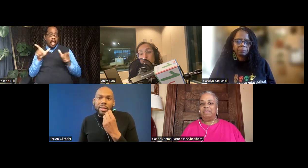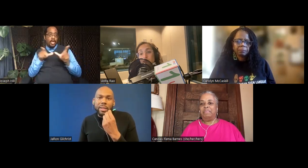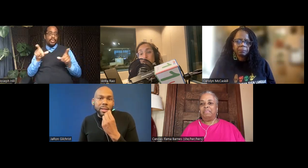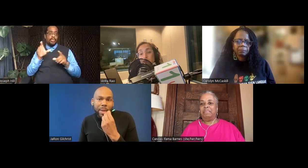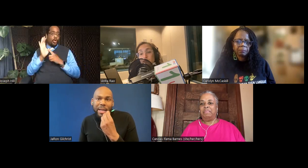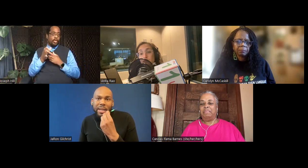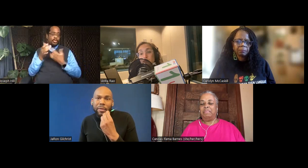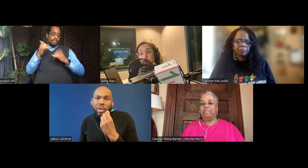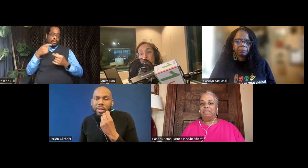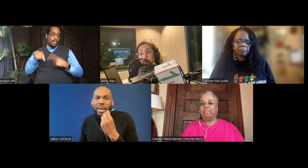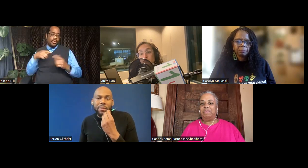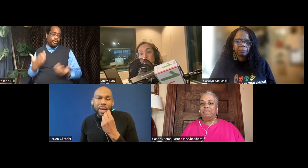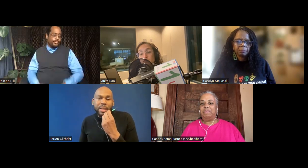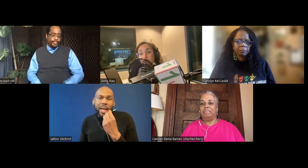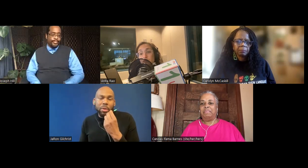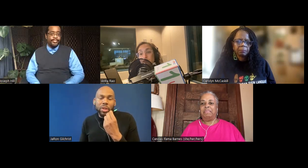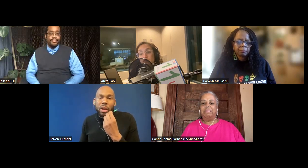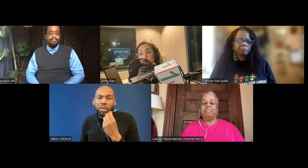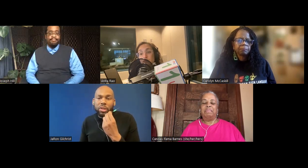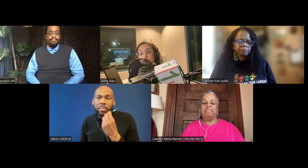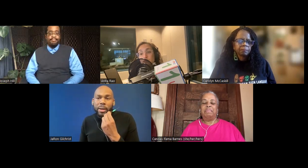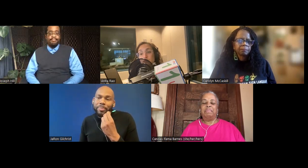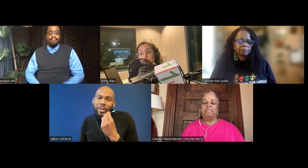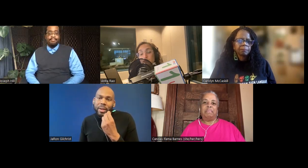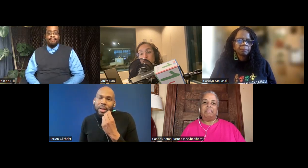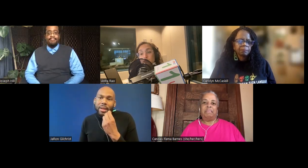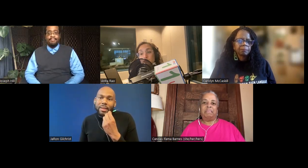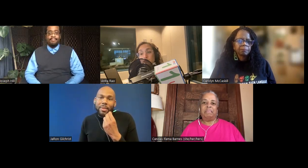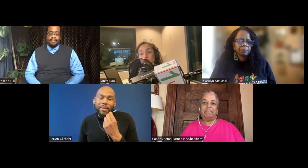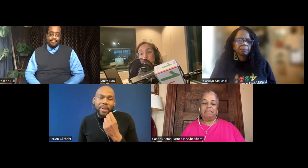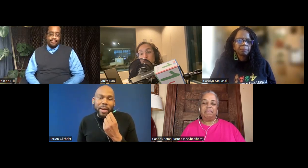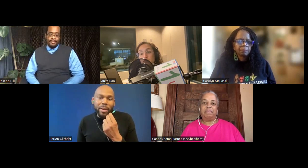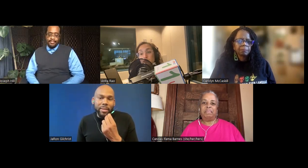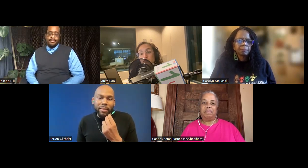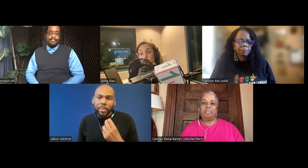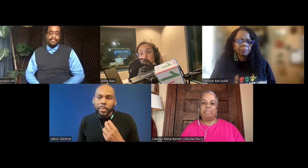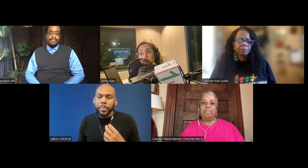the impact to the Black deaf community as it relates to language and culture, but that's how I feel about it.